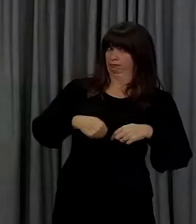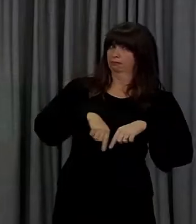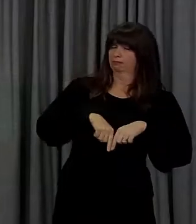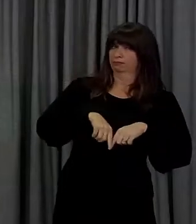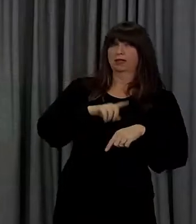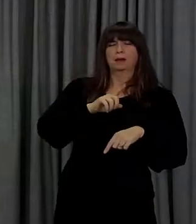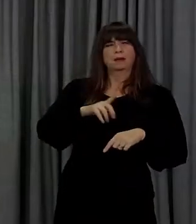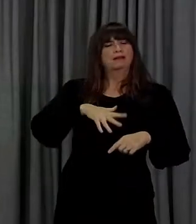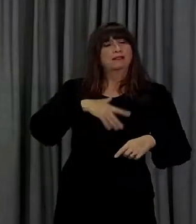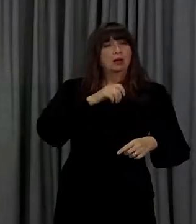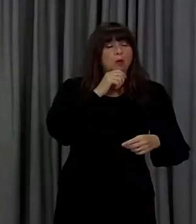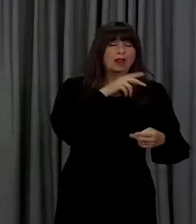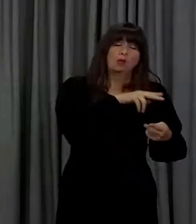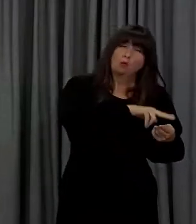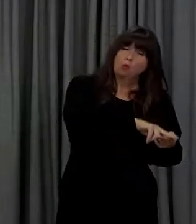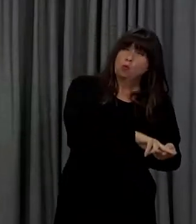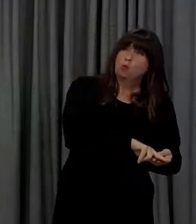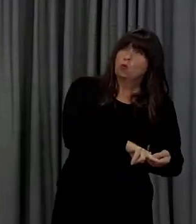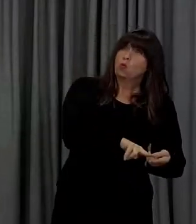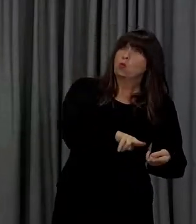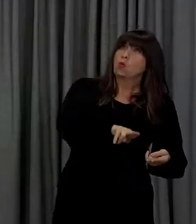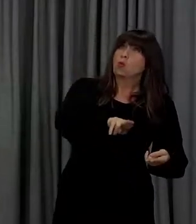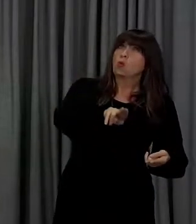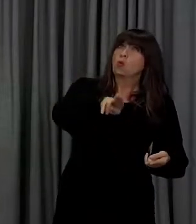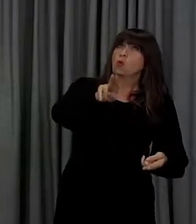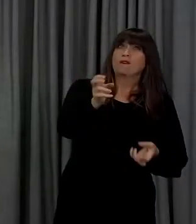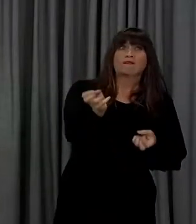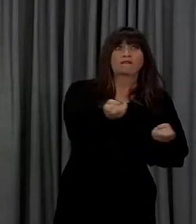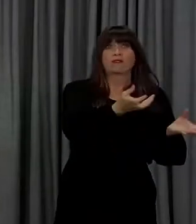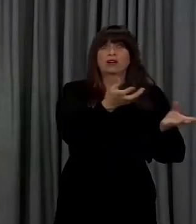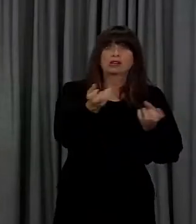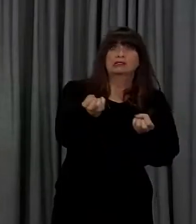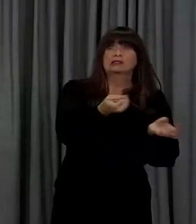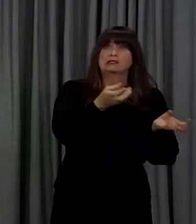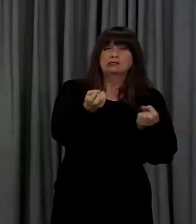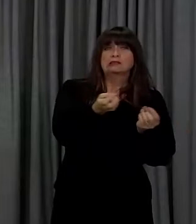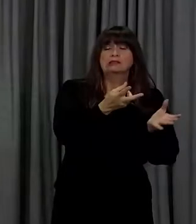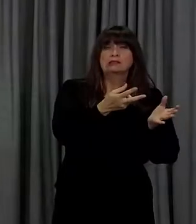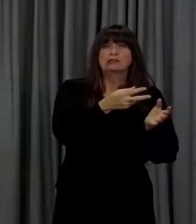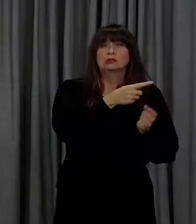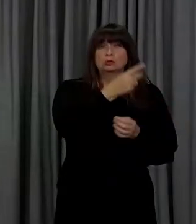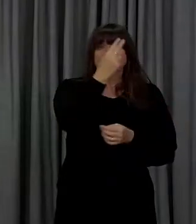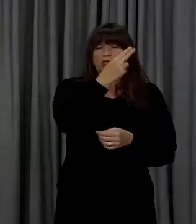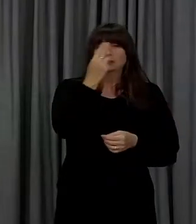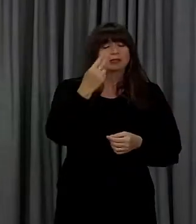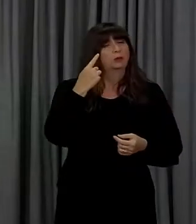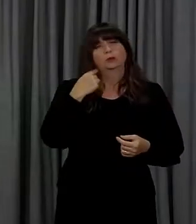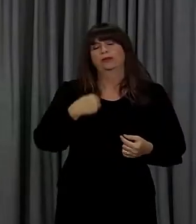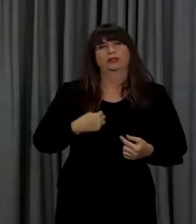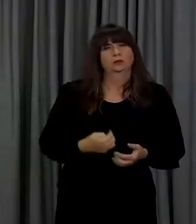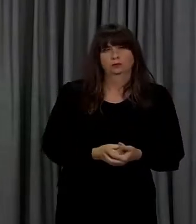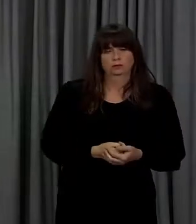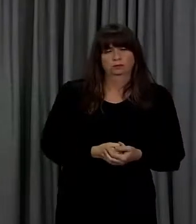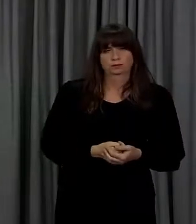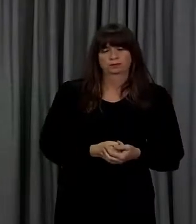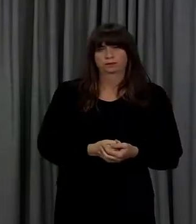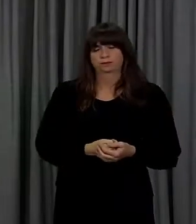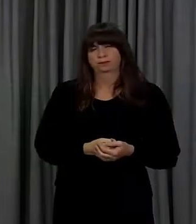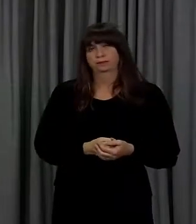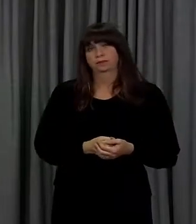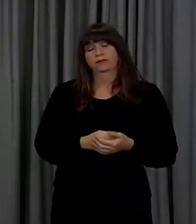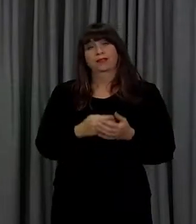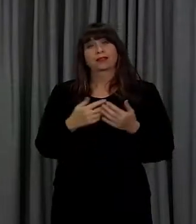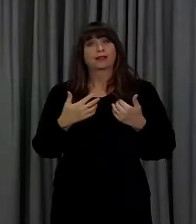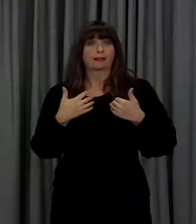don't expect to see a rise in cases result in unsustainable pressure on our health and care services.